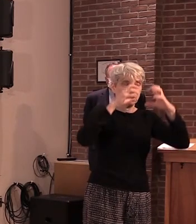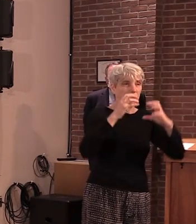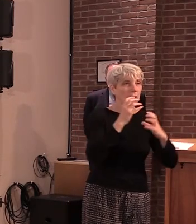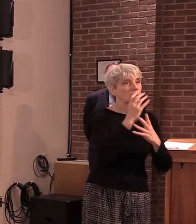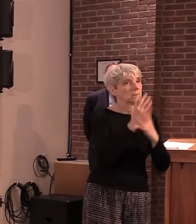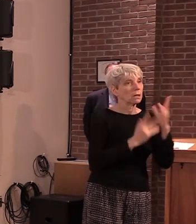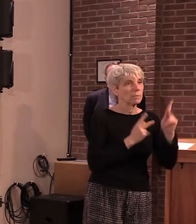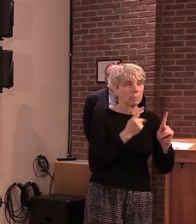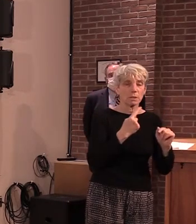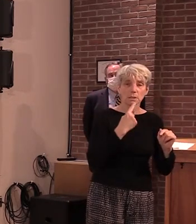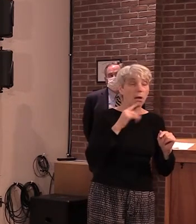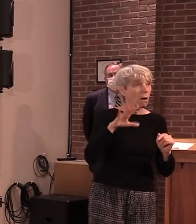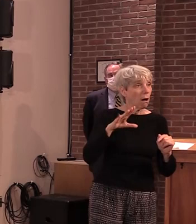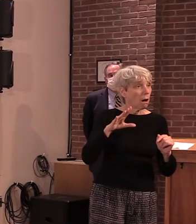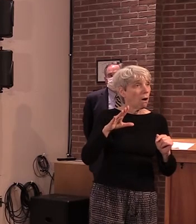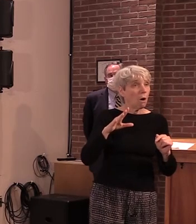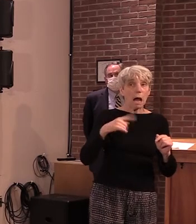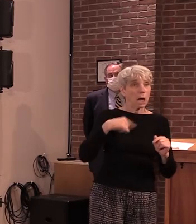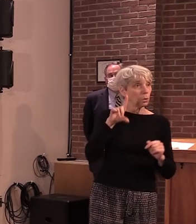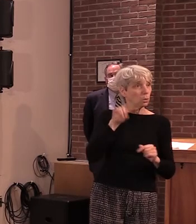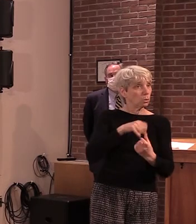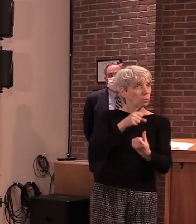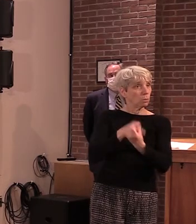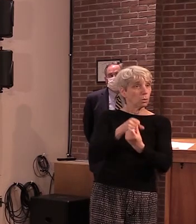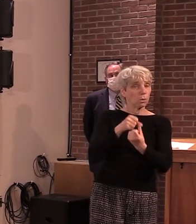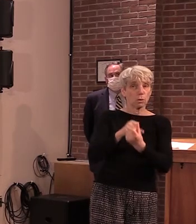kind of on the side of BLM,